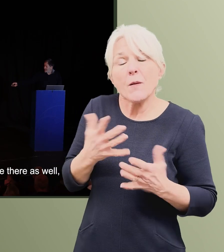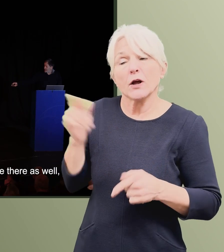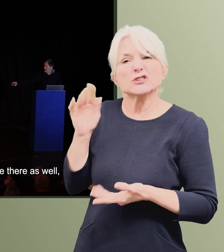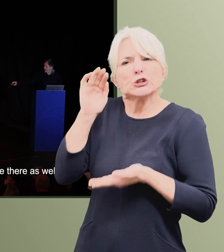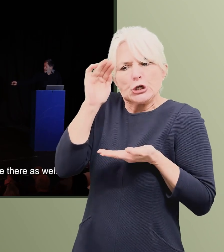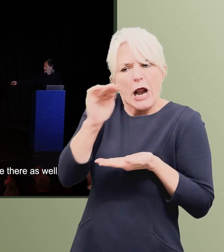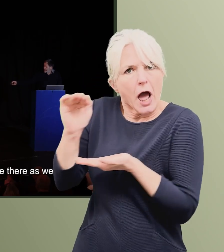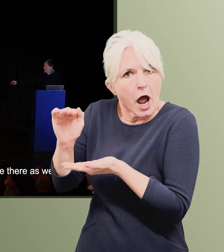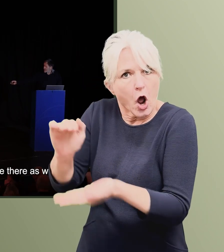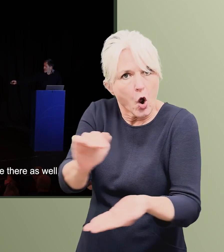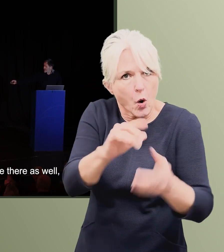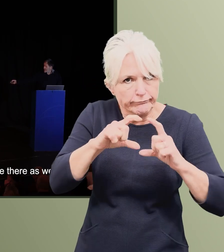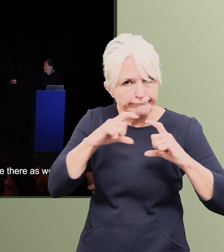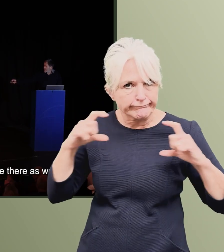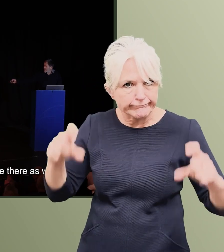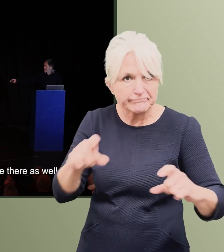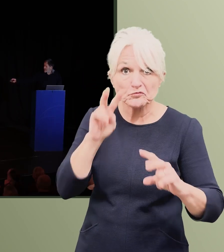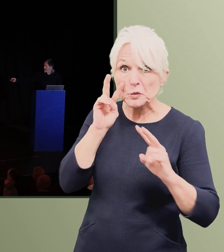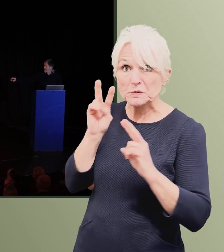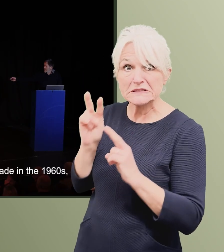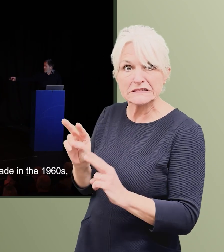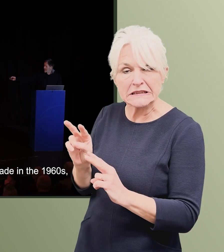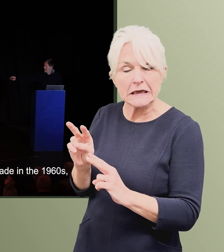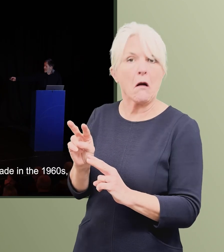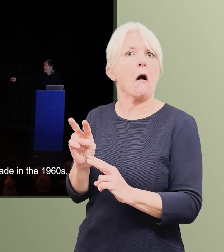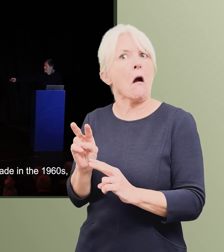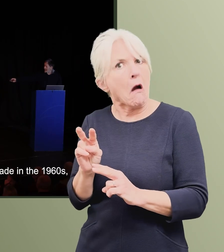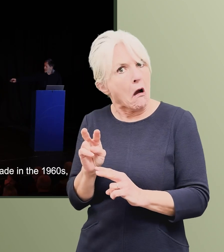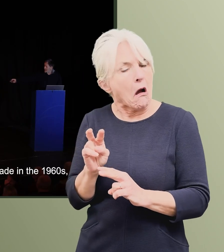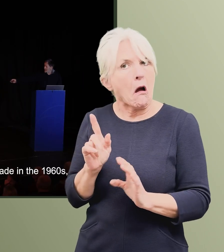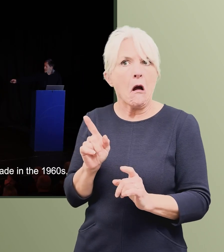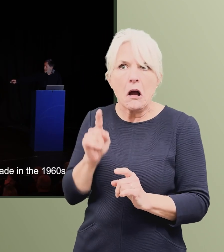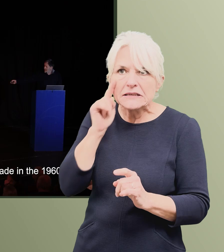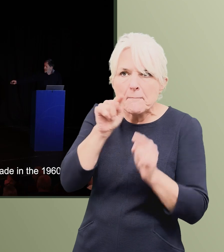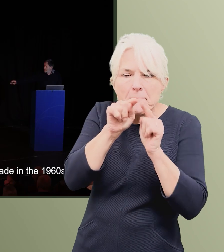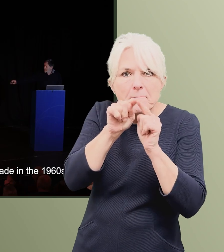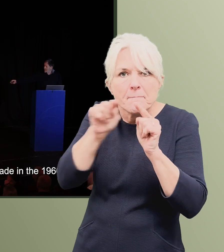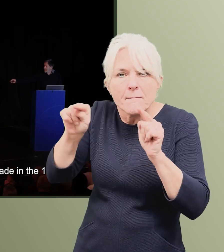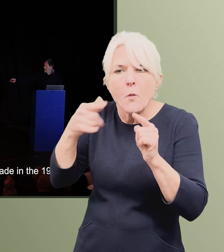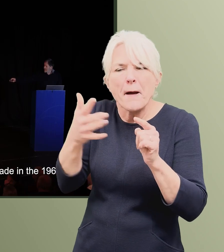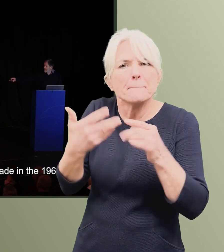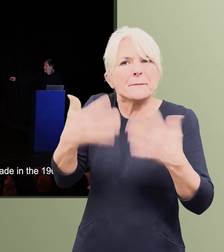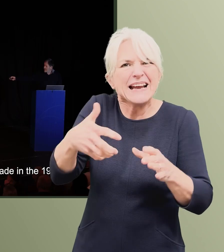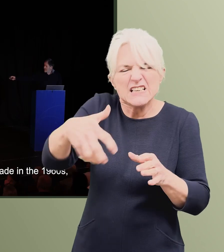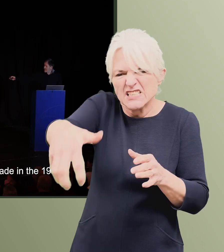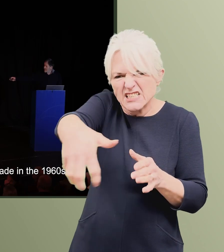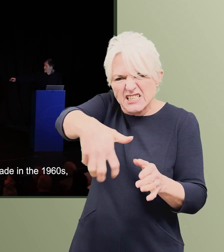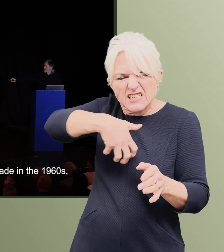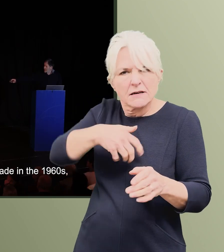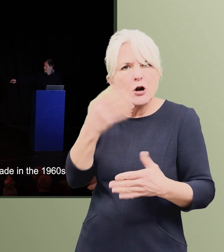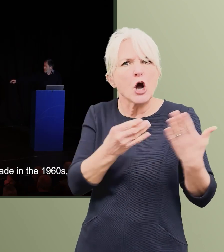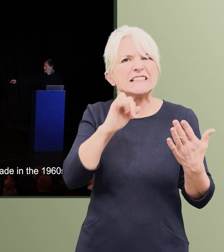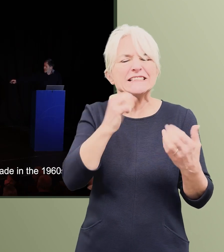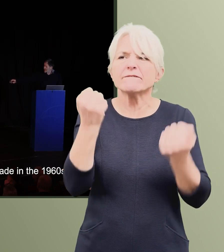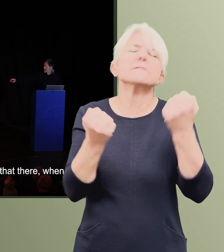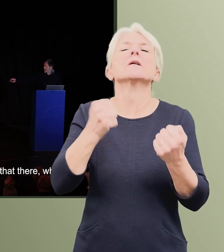trench evaluation. You can just see there as well, there's a lovely line there. And this is the plough line, which was made in the 1960s. And